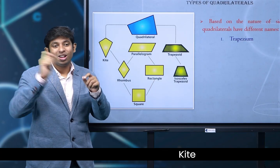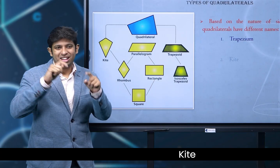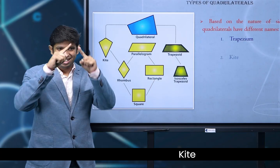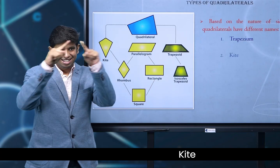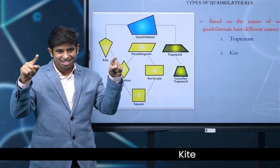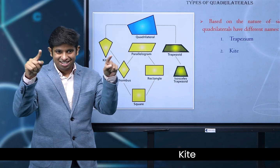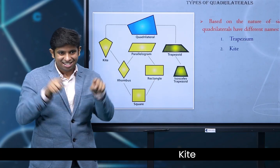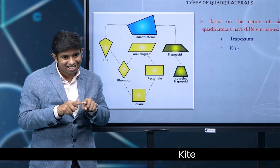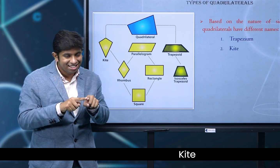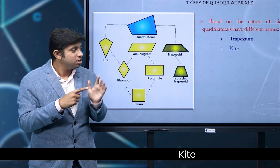kite,